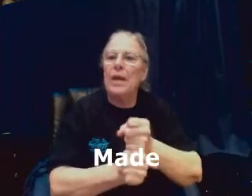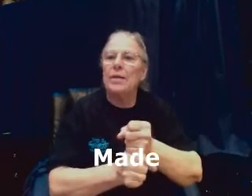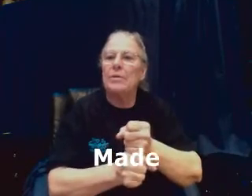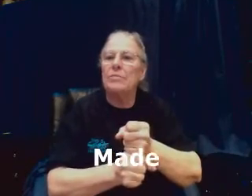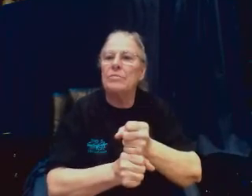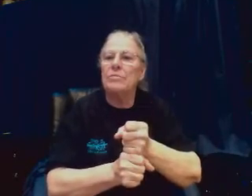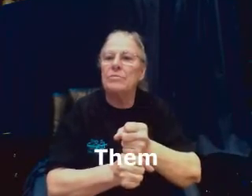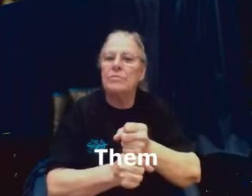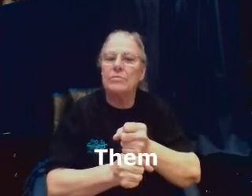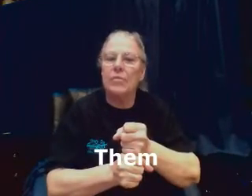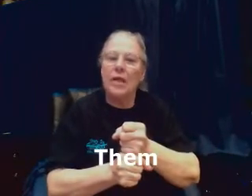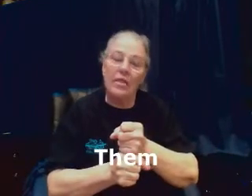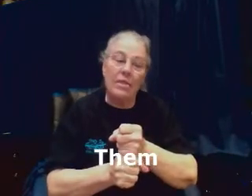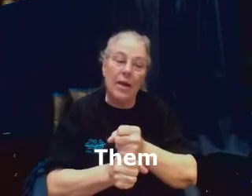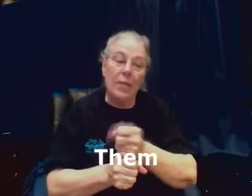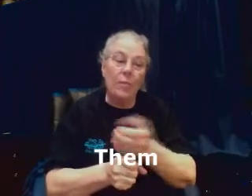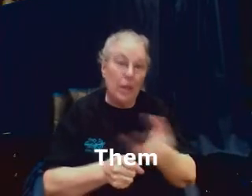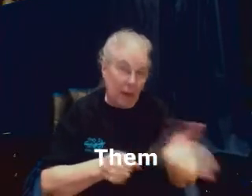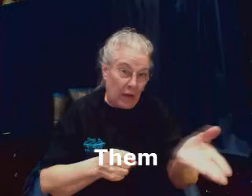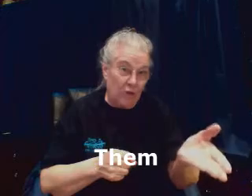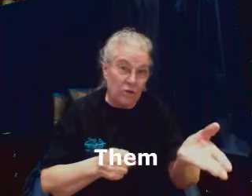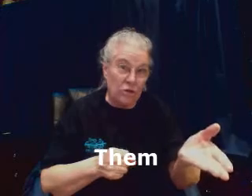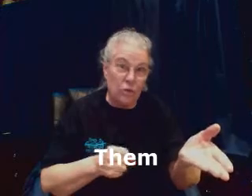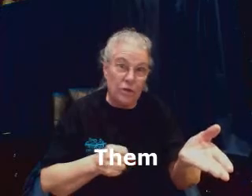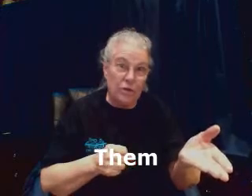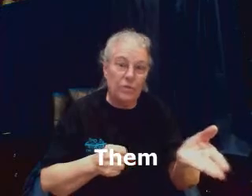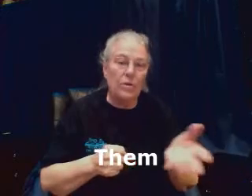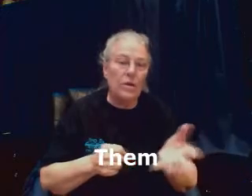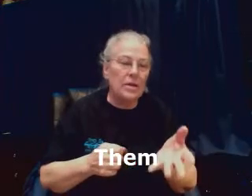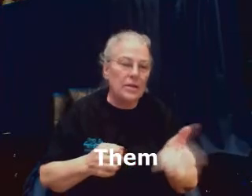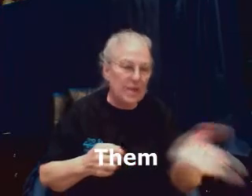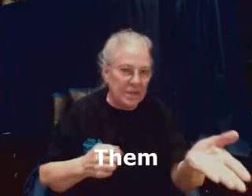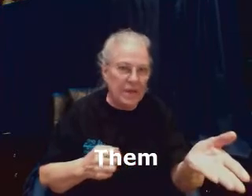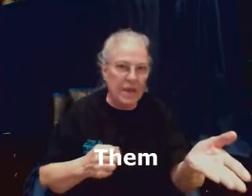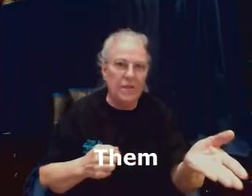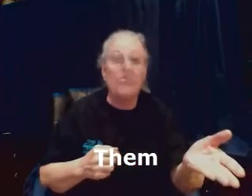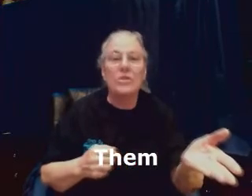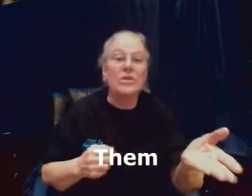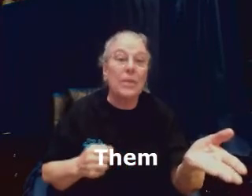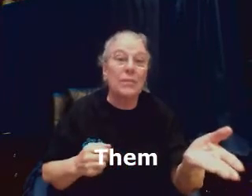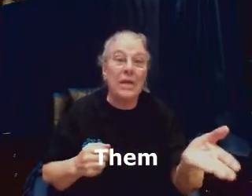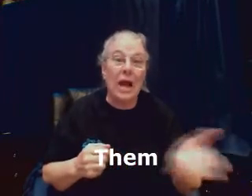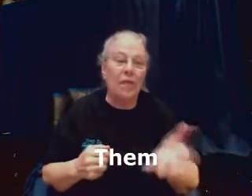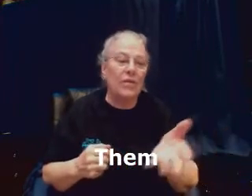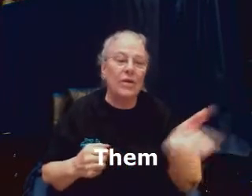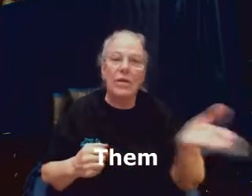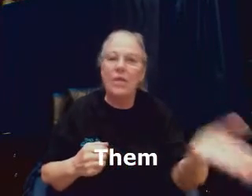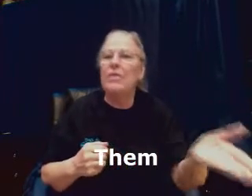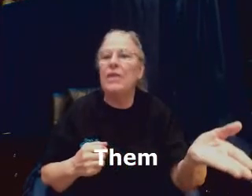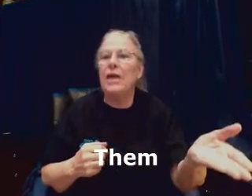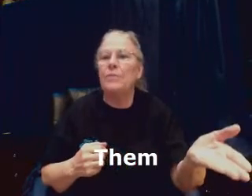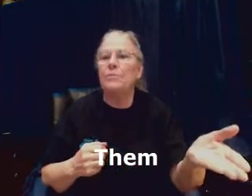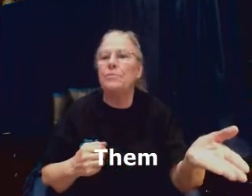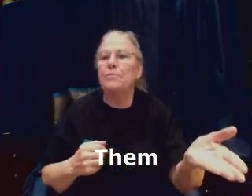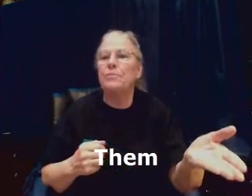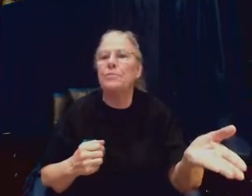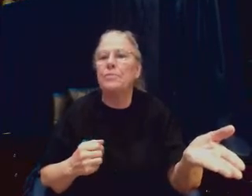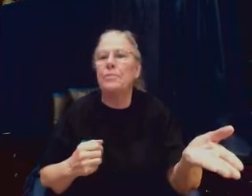Made. Them, and you're just going to designate that there's something out there. Them.